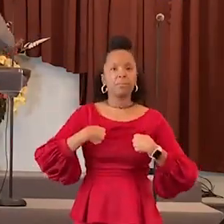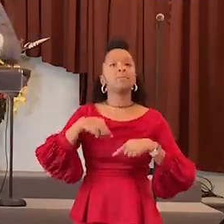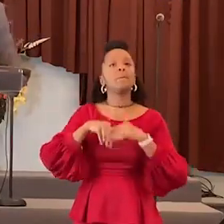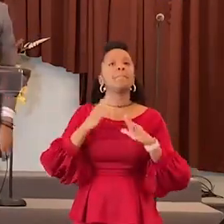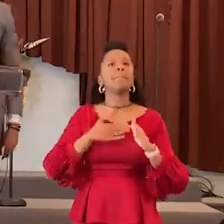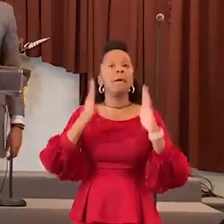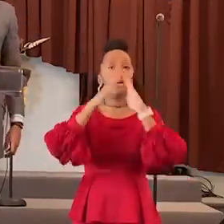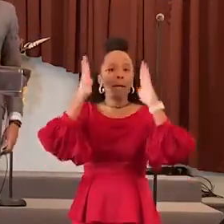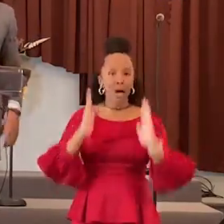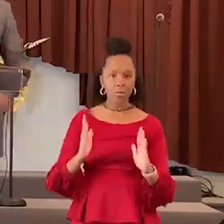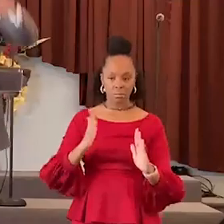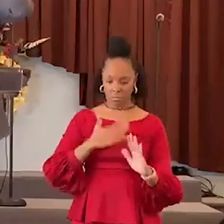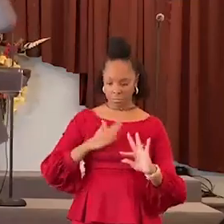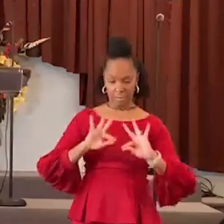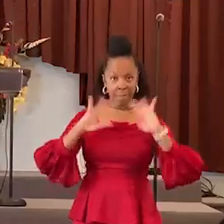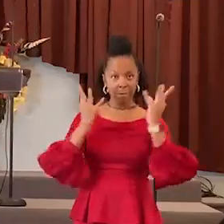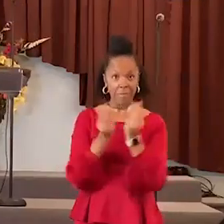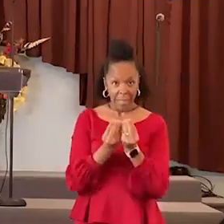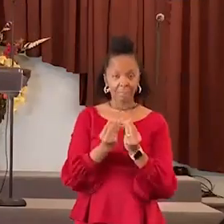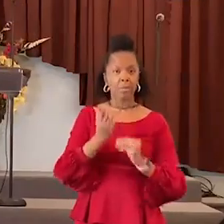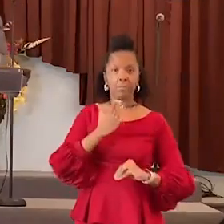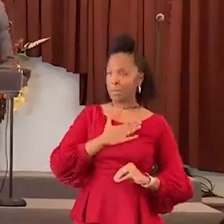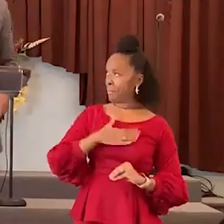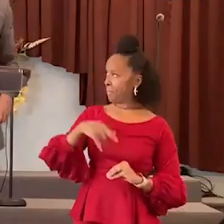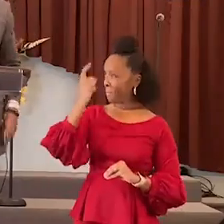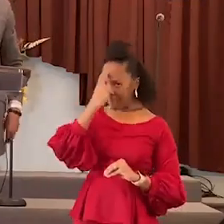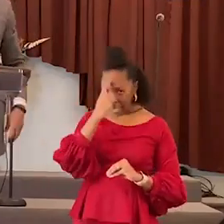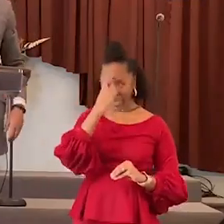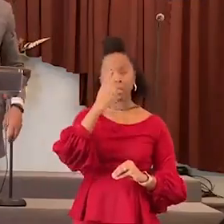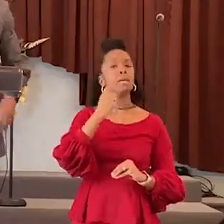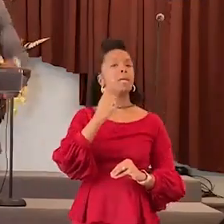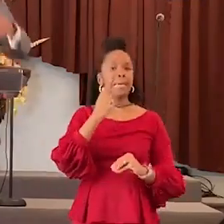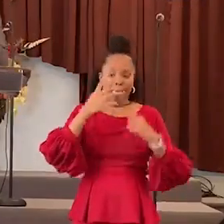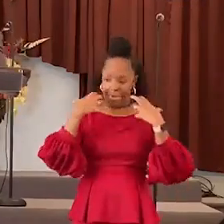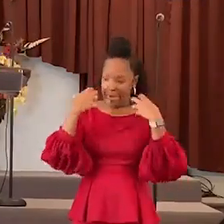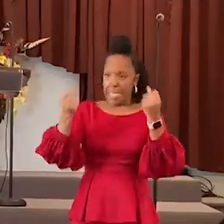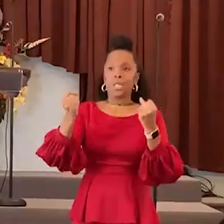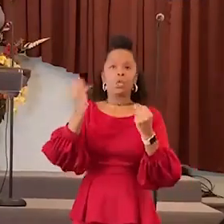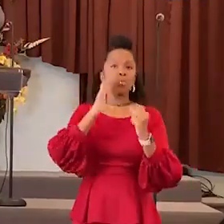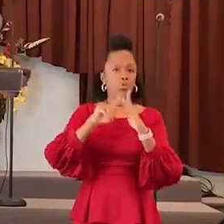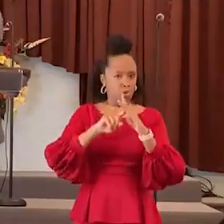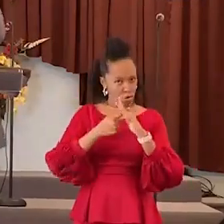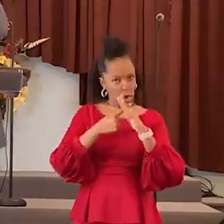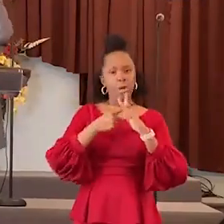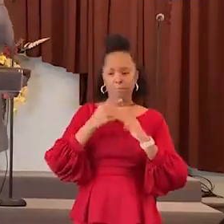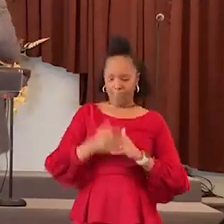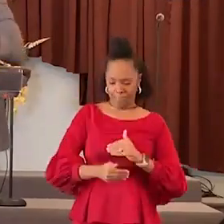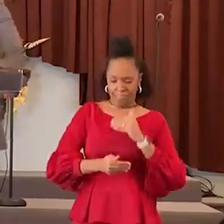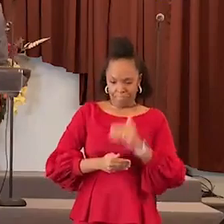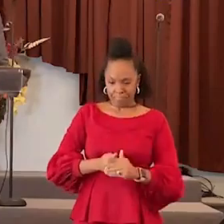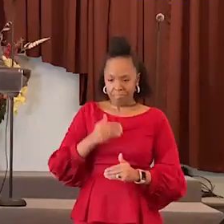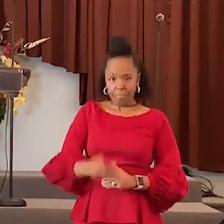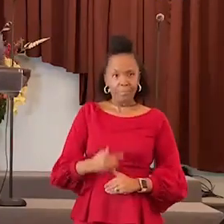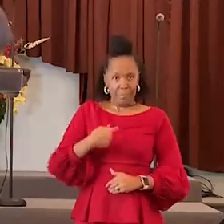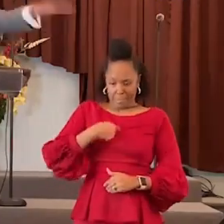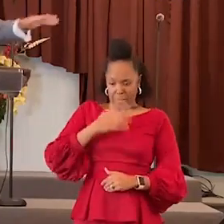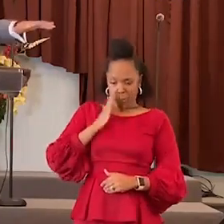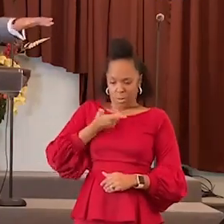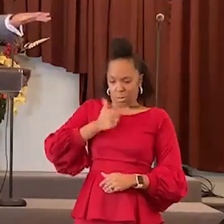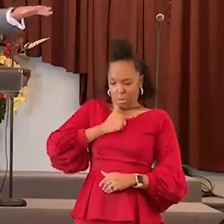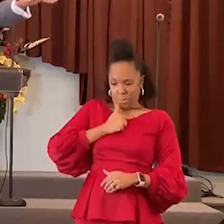house. Healing is going to start in my mind. Healing is going to start with me. It's going to begin with me. And